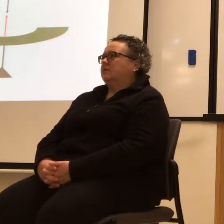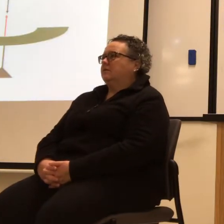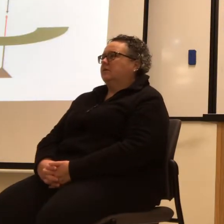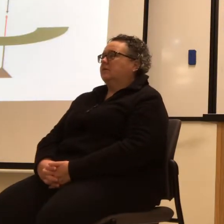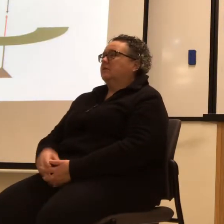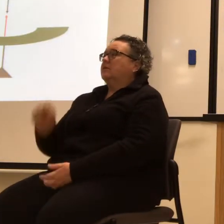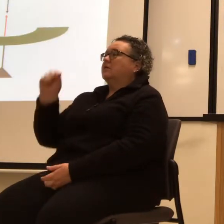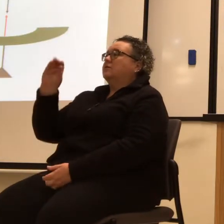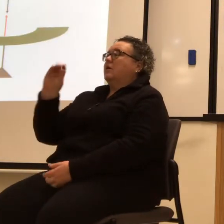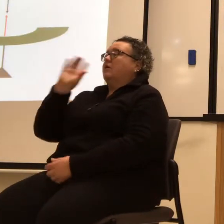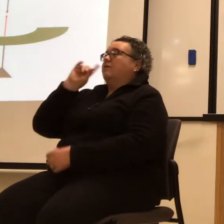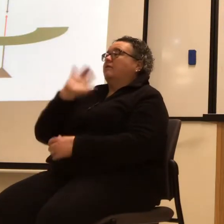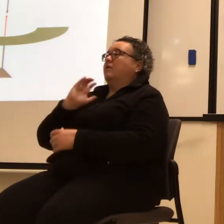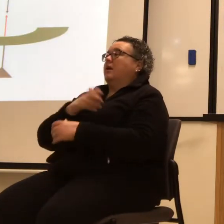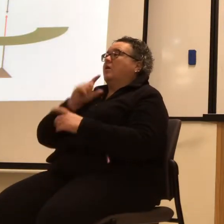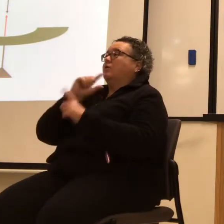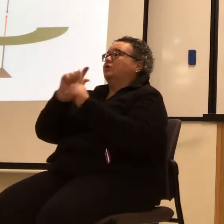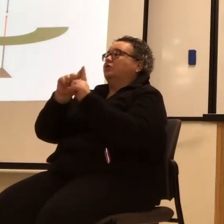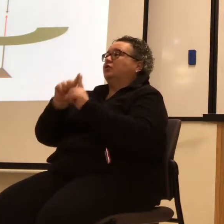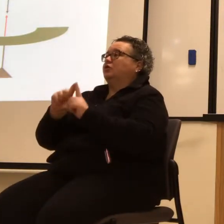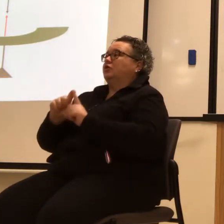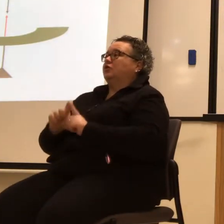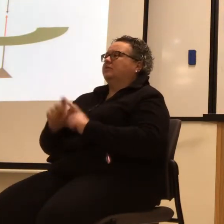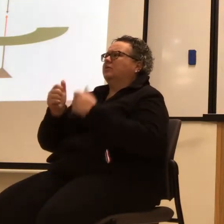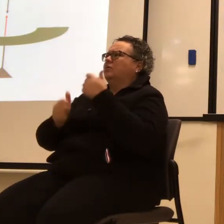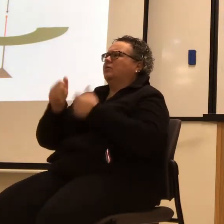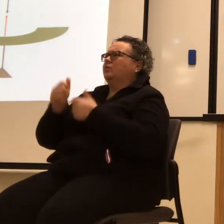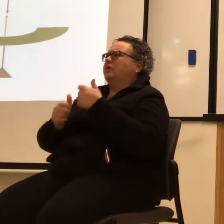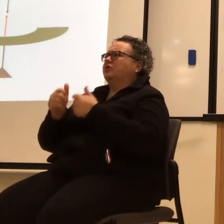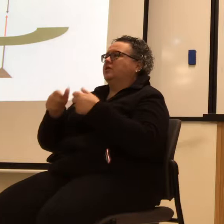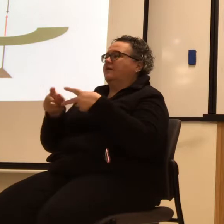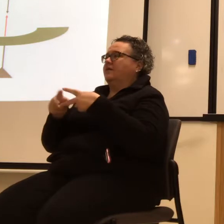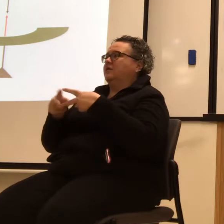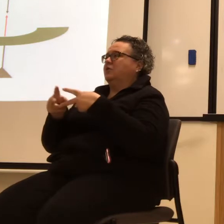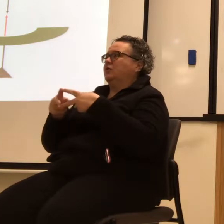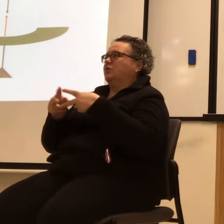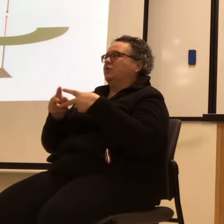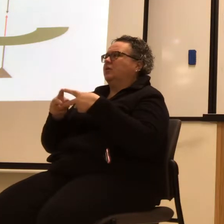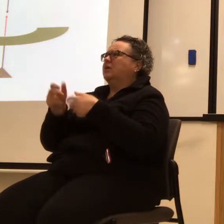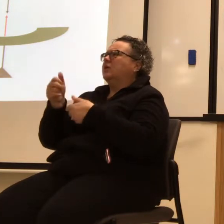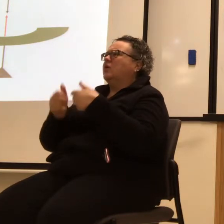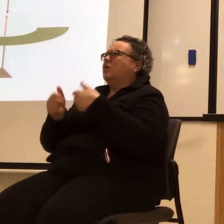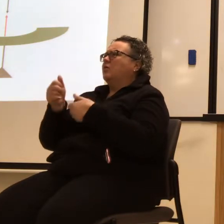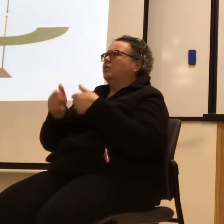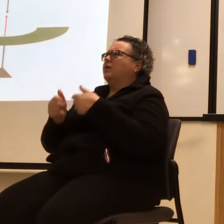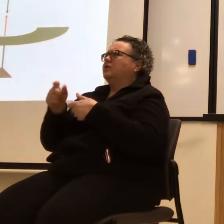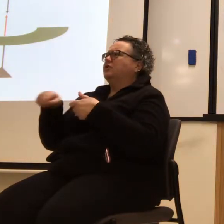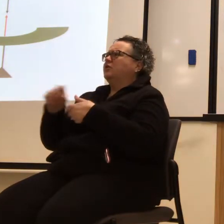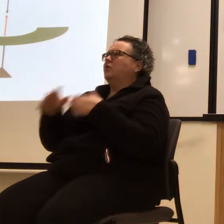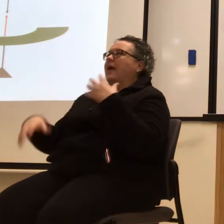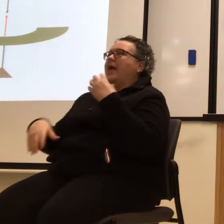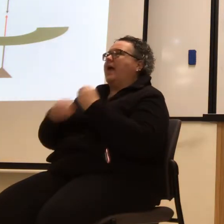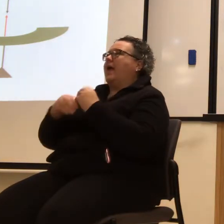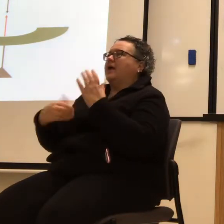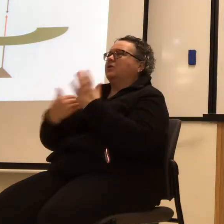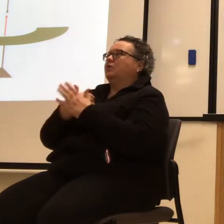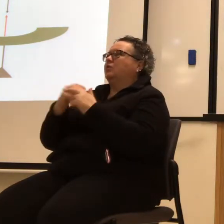So for our terms here, which of these two, which is the one where you just add new bone?